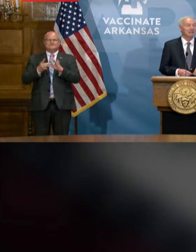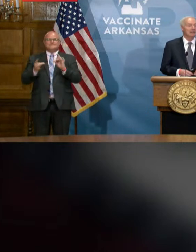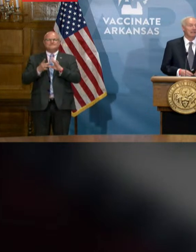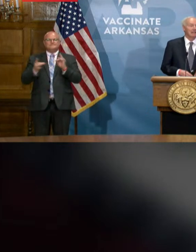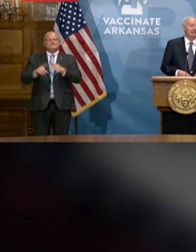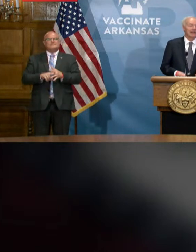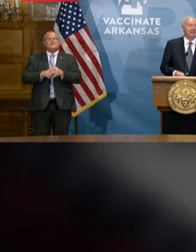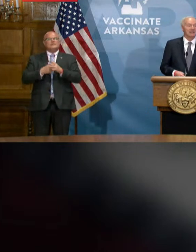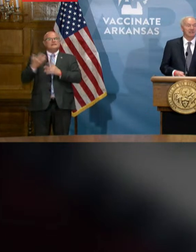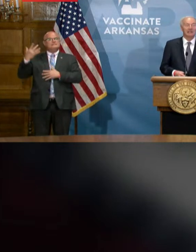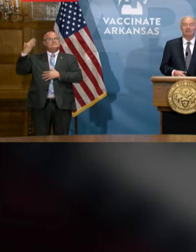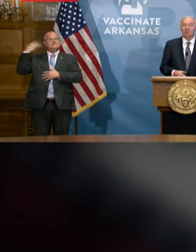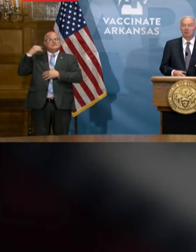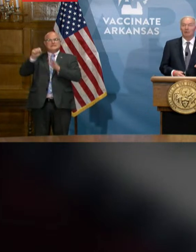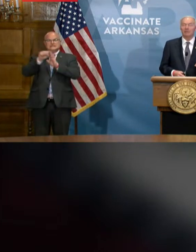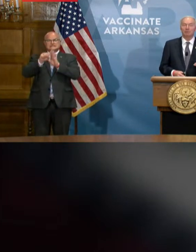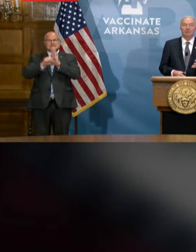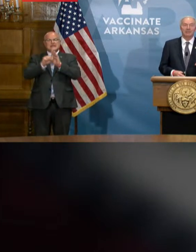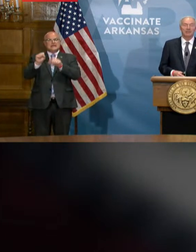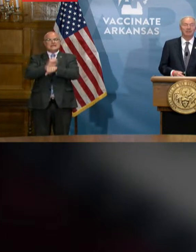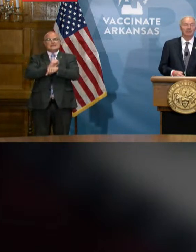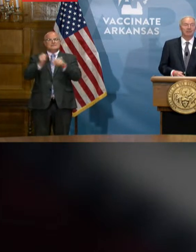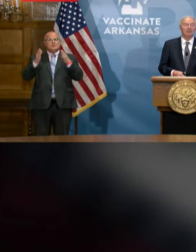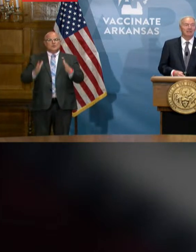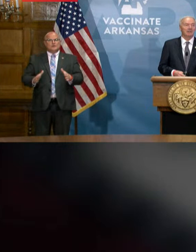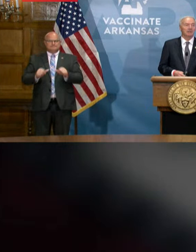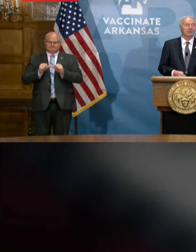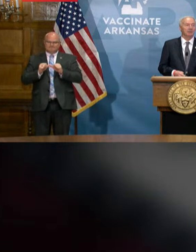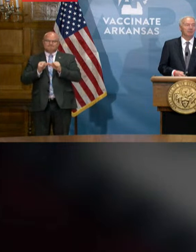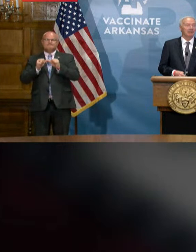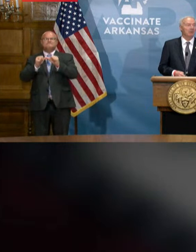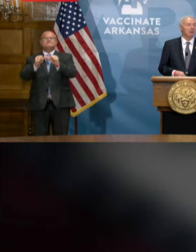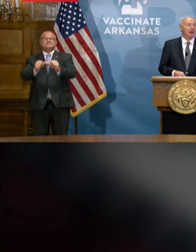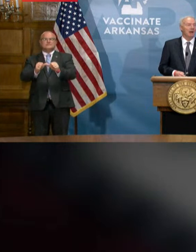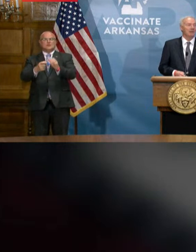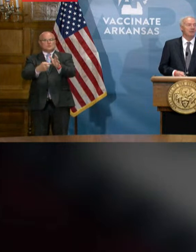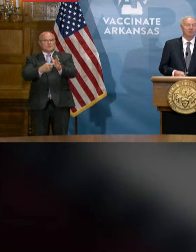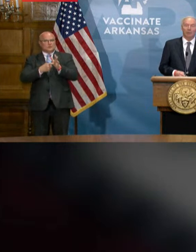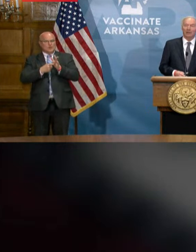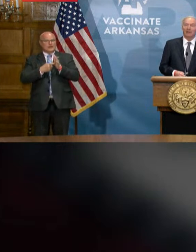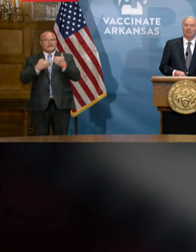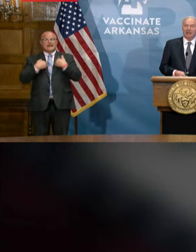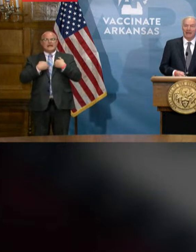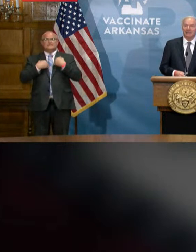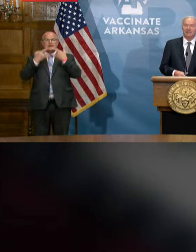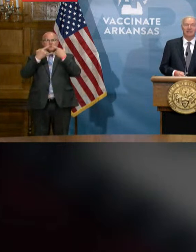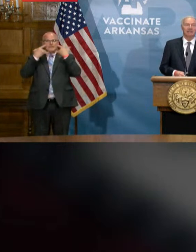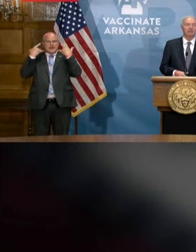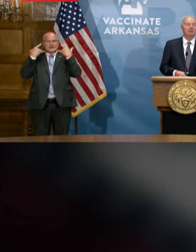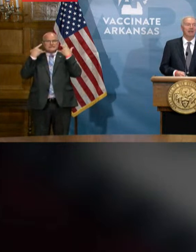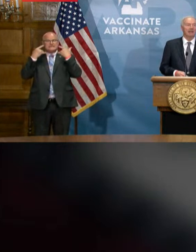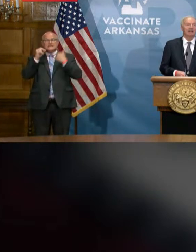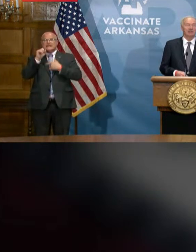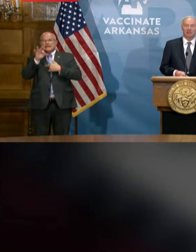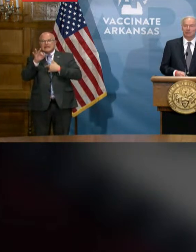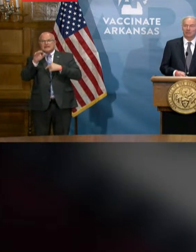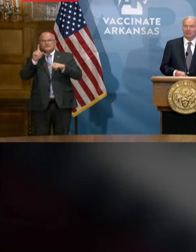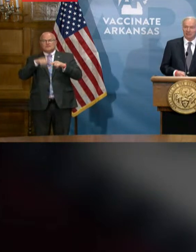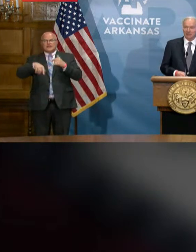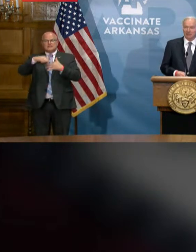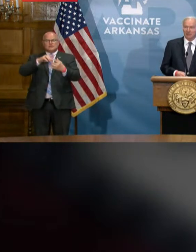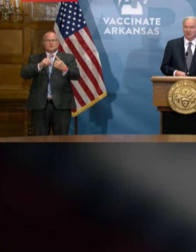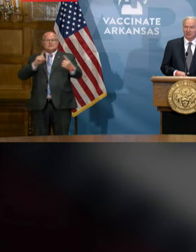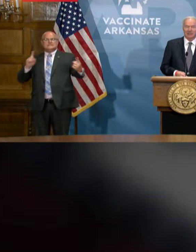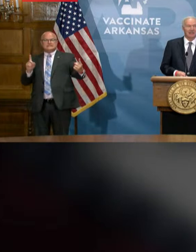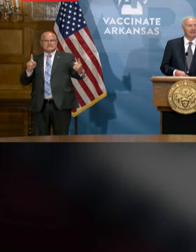early on, that state employees will continue to be required to wear a mask if you cannot